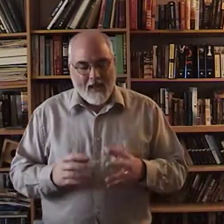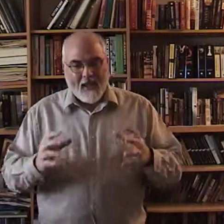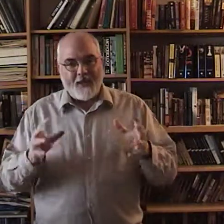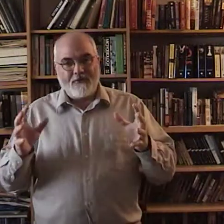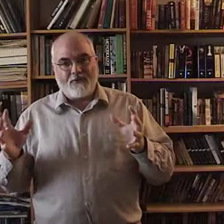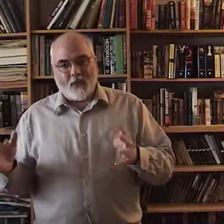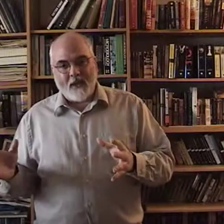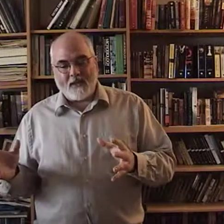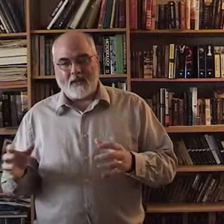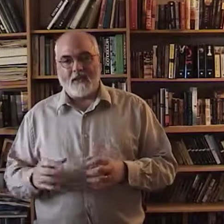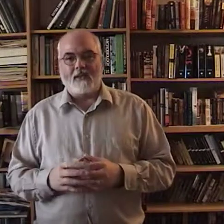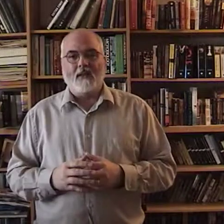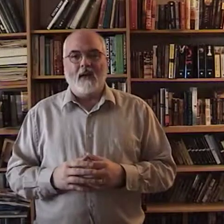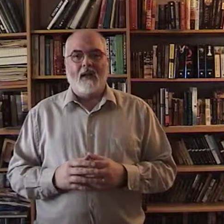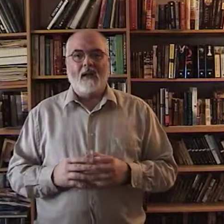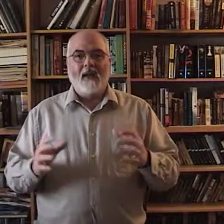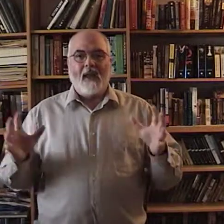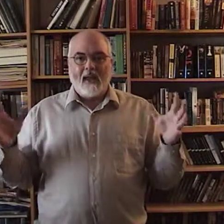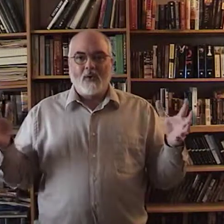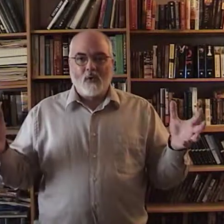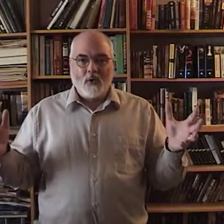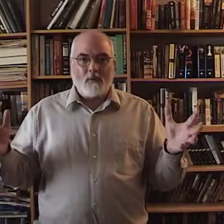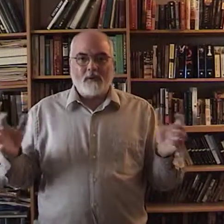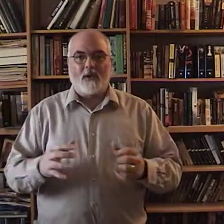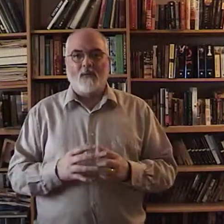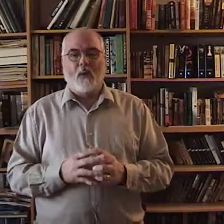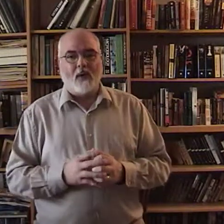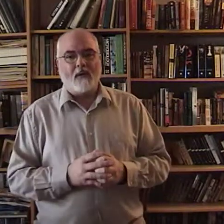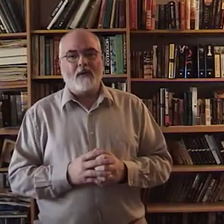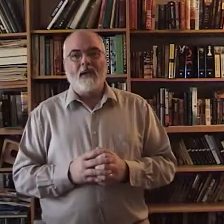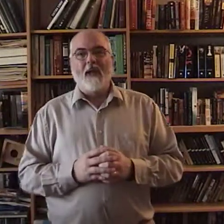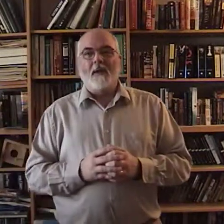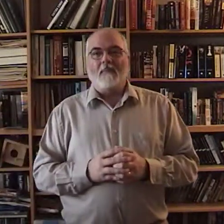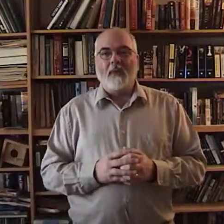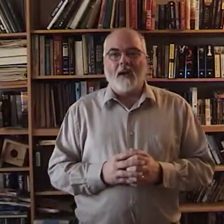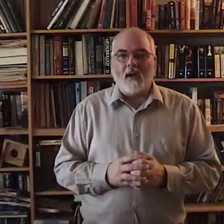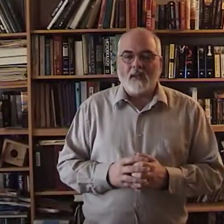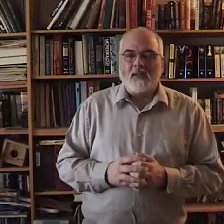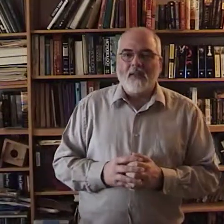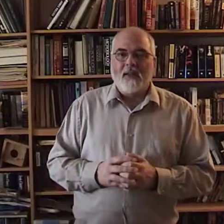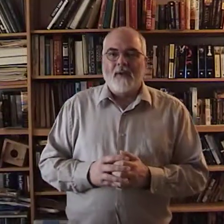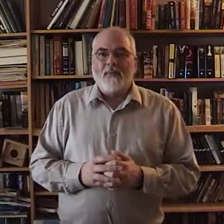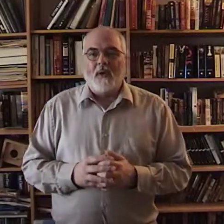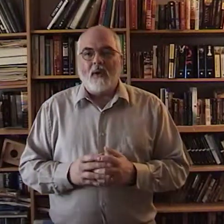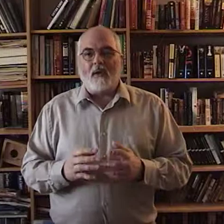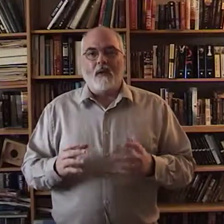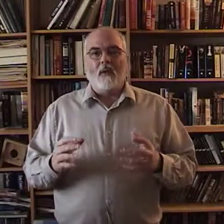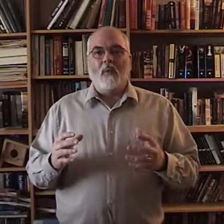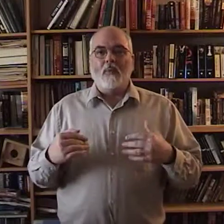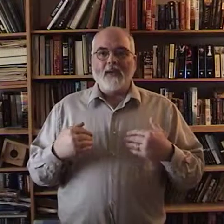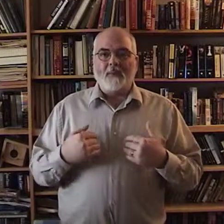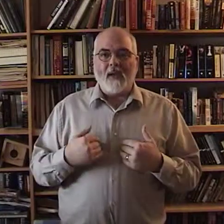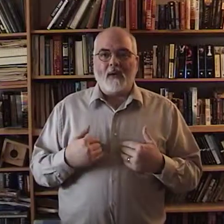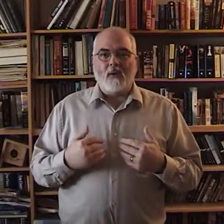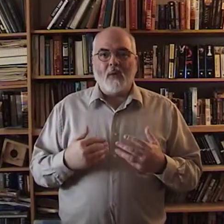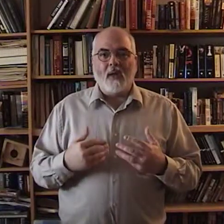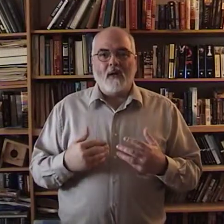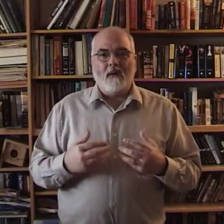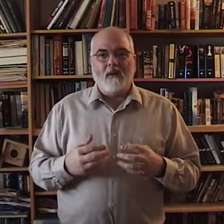in phrases, in groups of words, because, well, when we speak, we